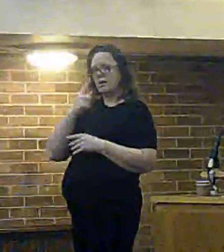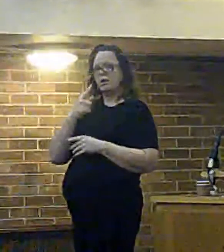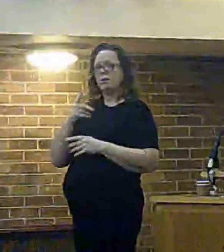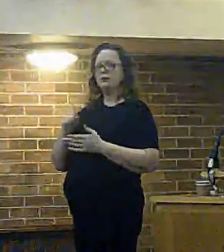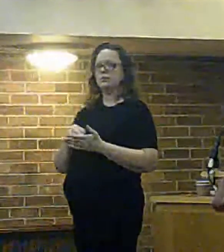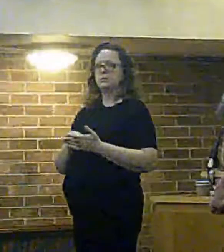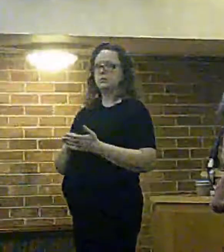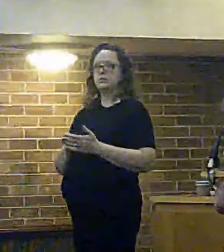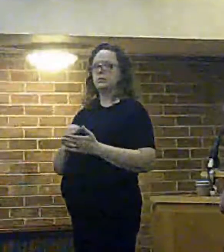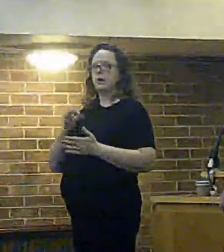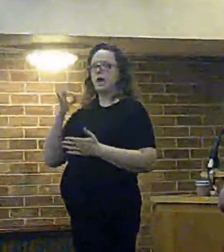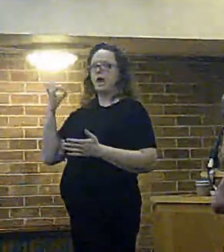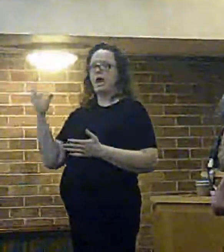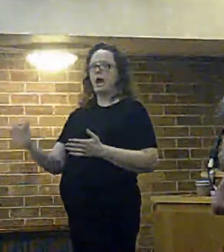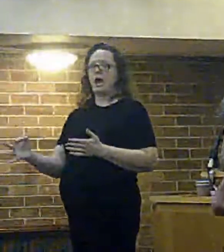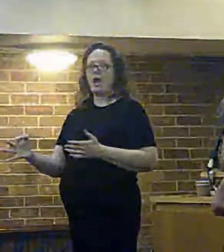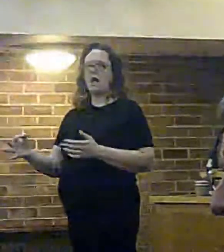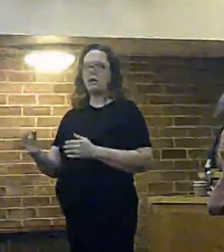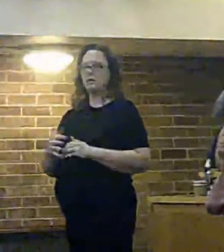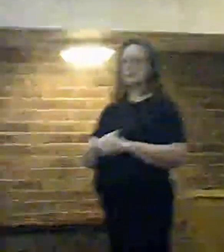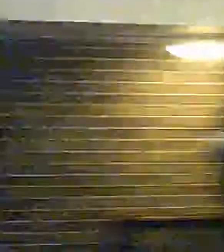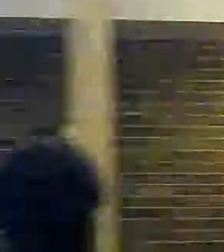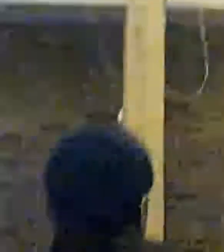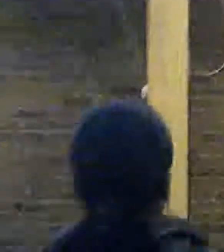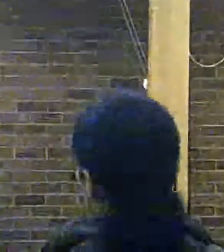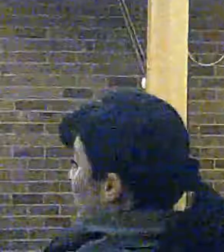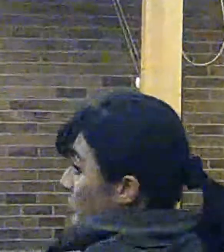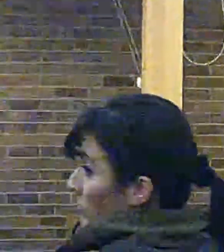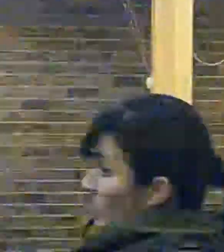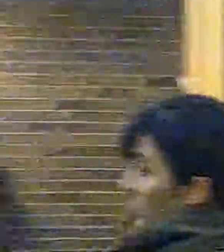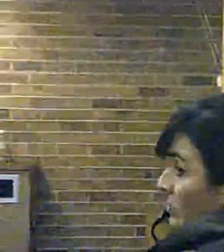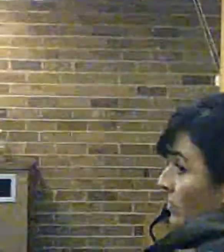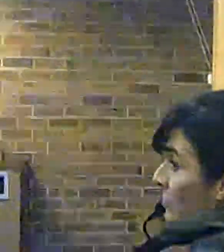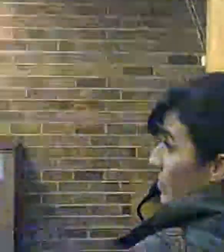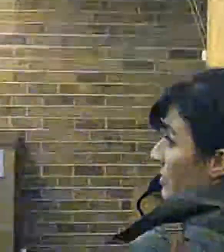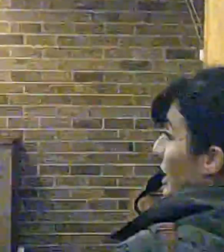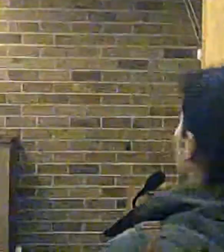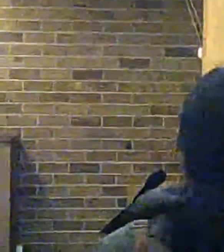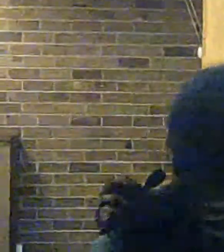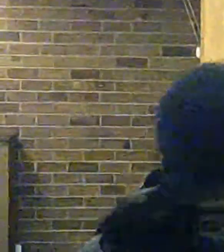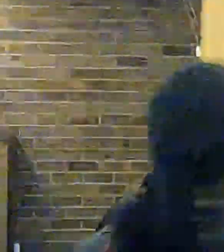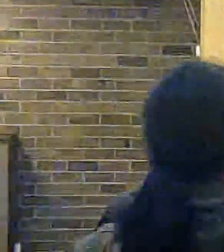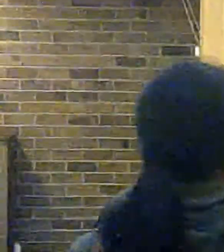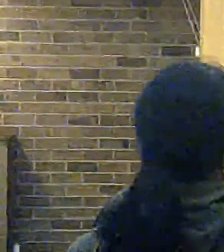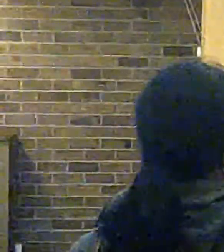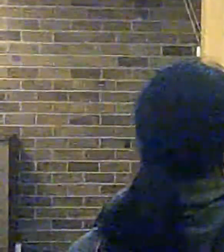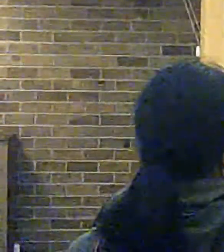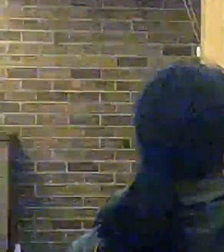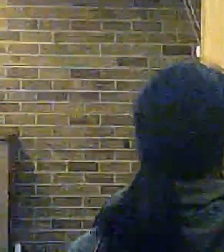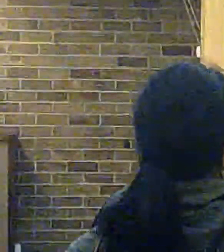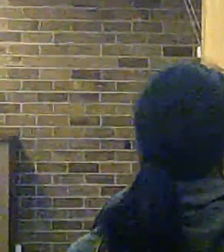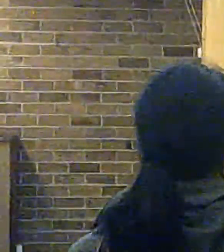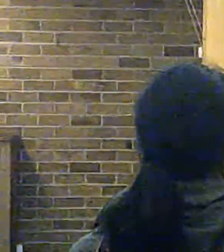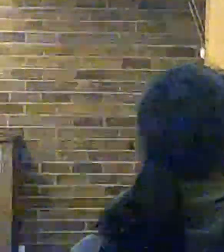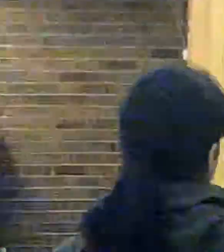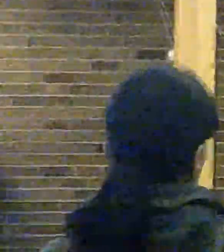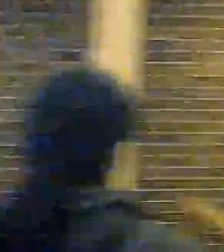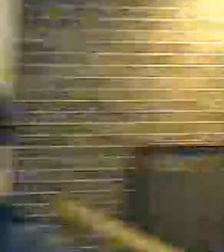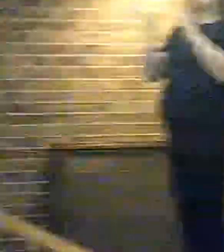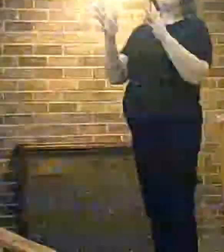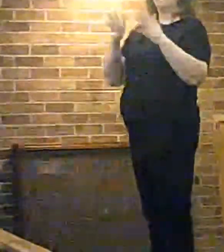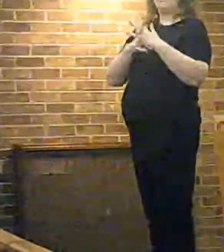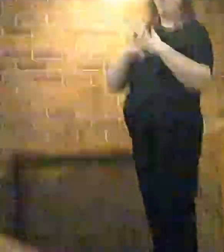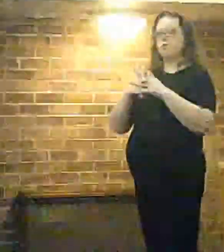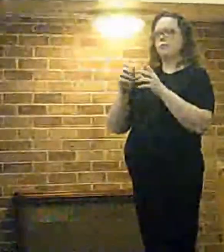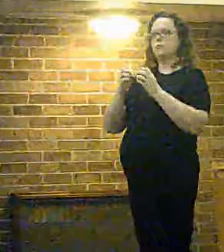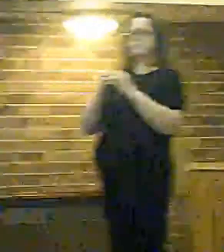There's lots of empty units on that site. NHS have just moved out. There's an entrance onto Arrow Brook Road, takes you to